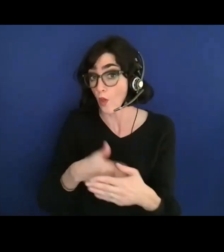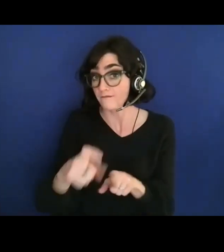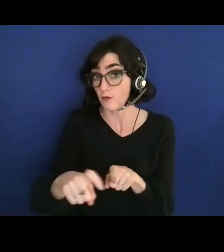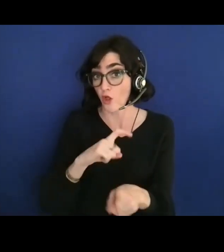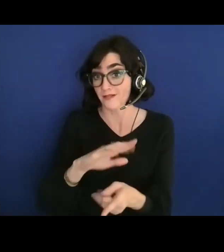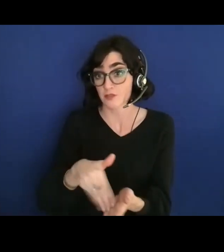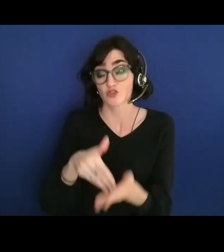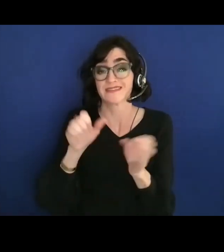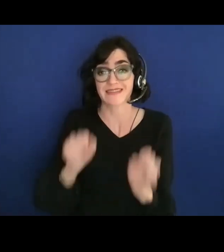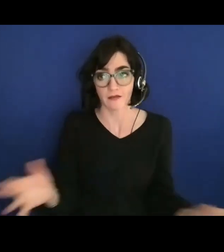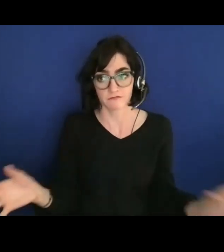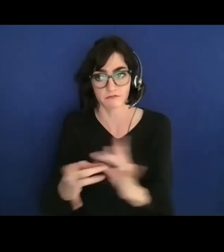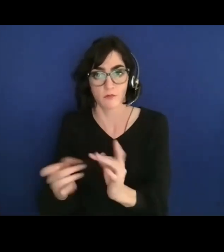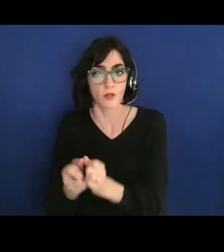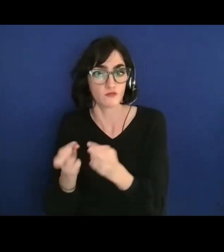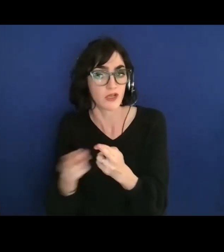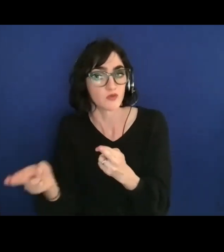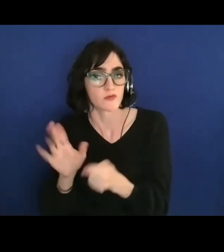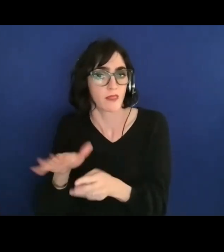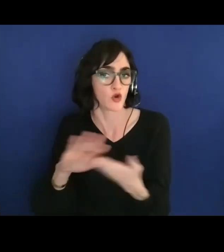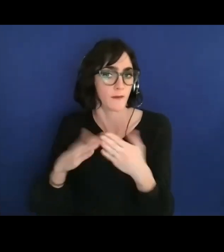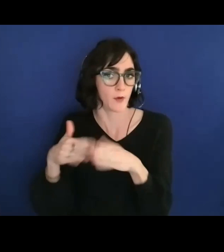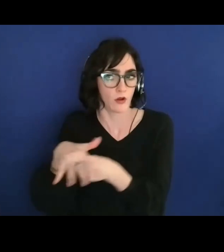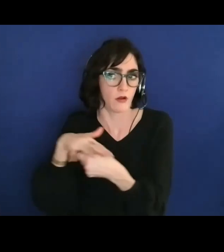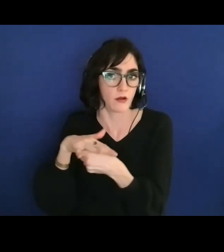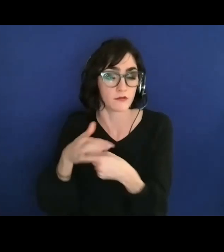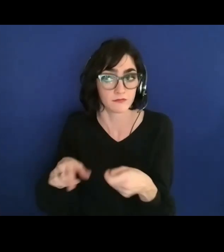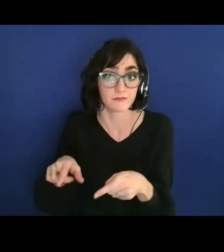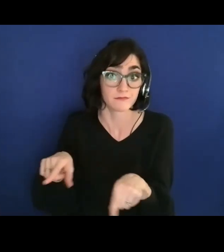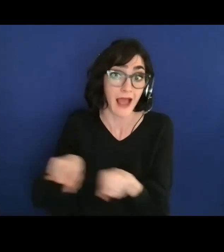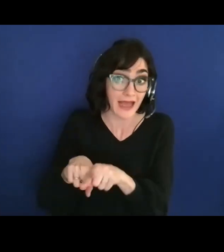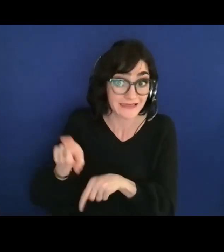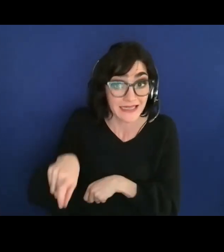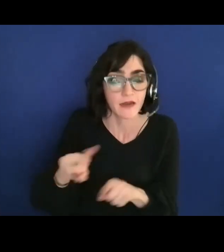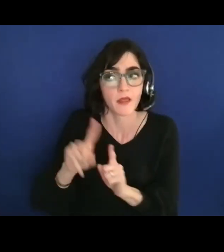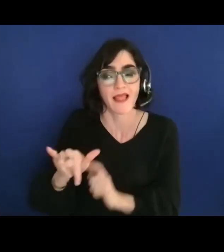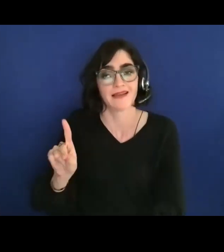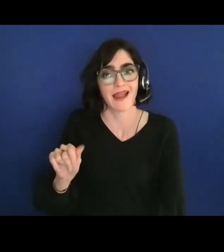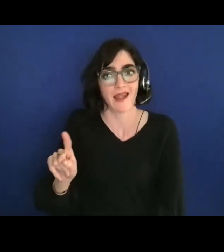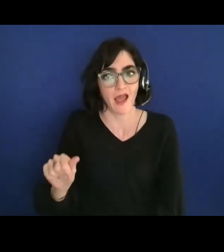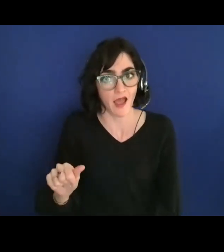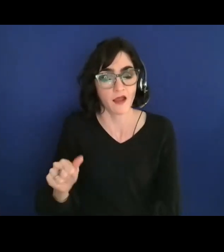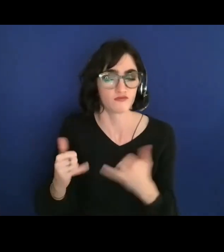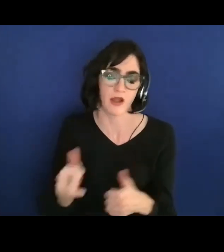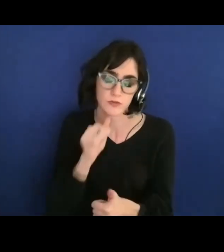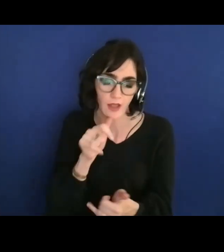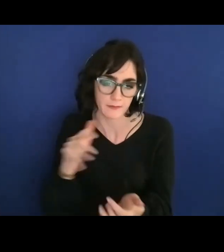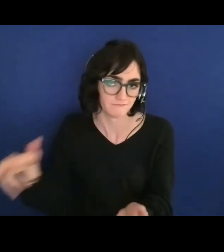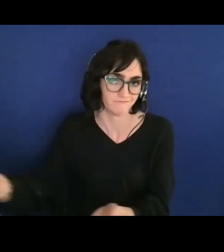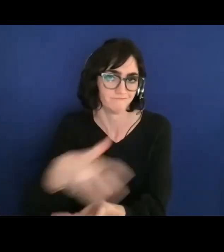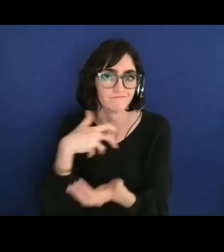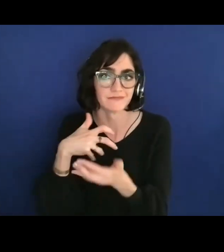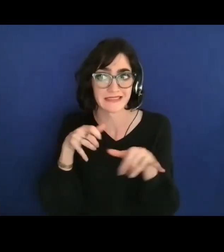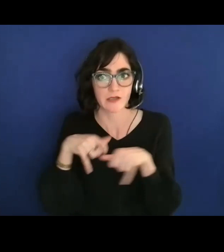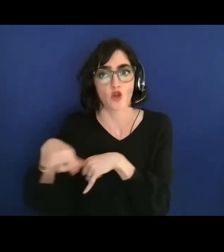to resources in their communities as needed, but that data is not at this point being collected in a standardized way, but